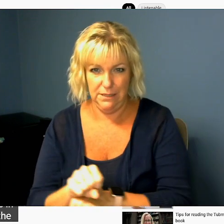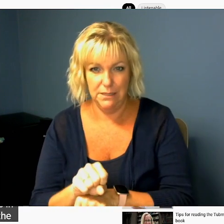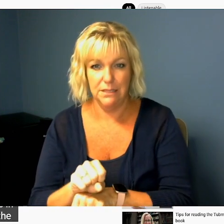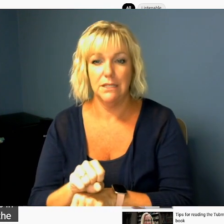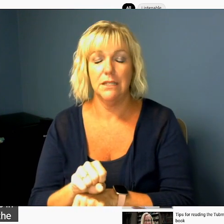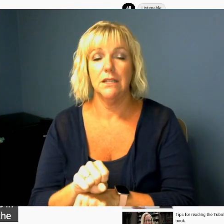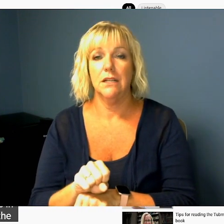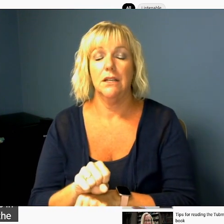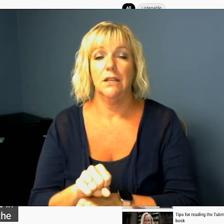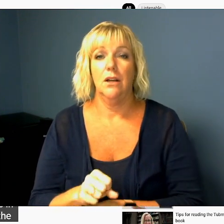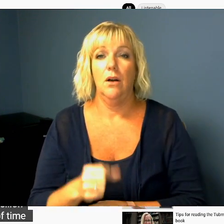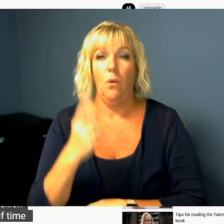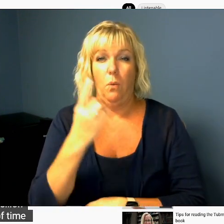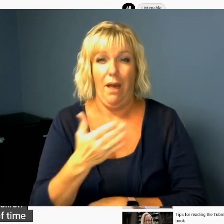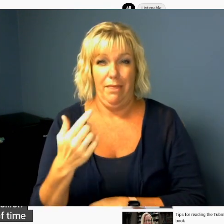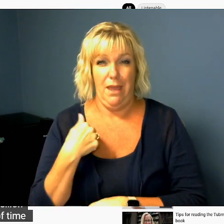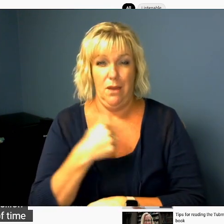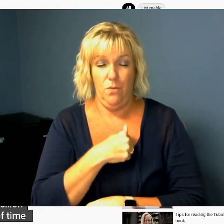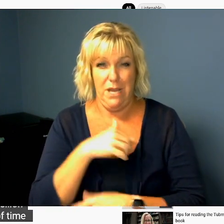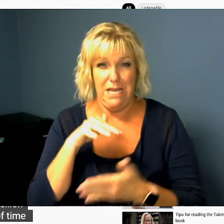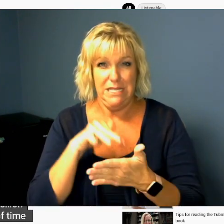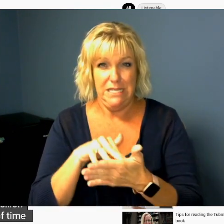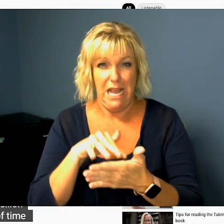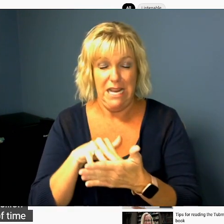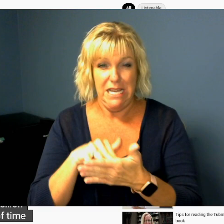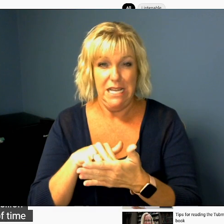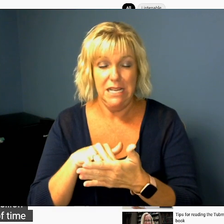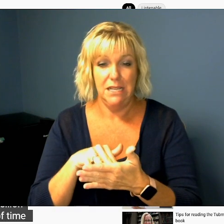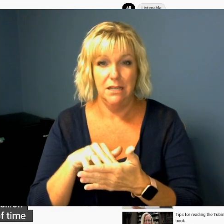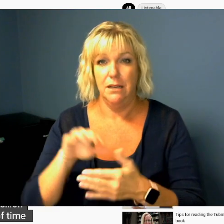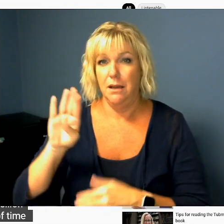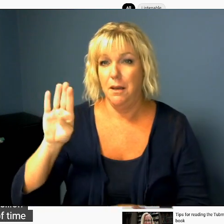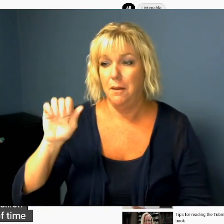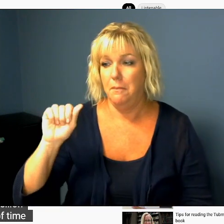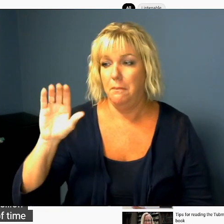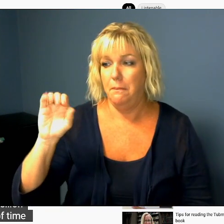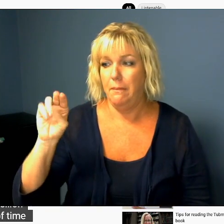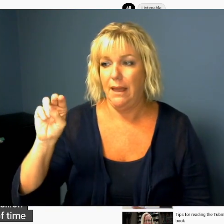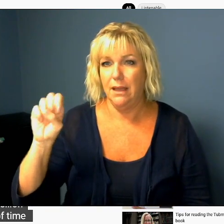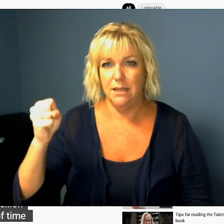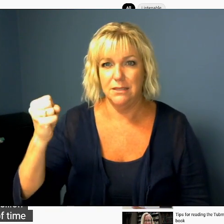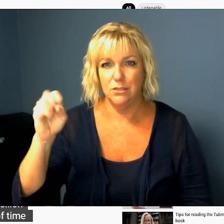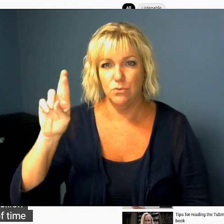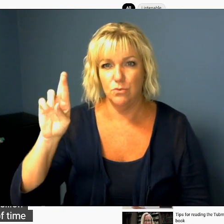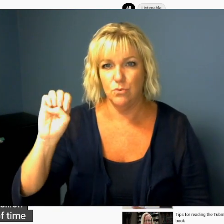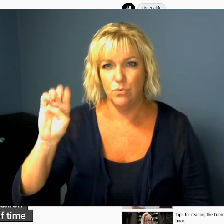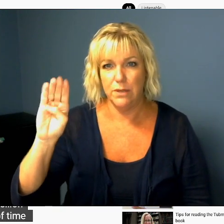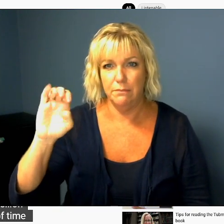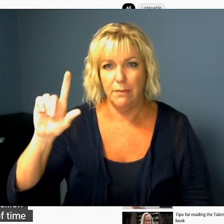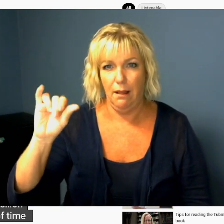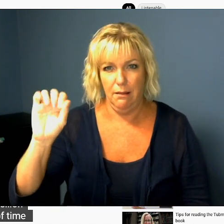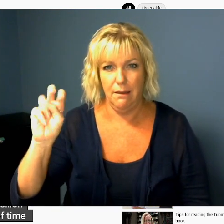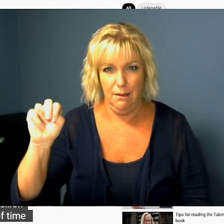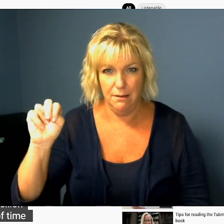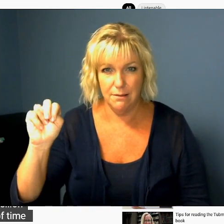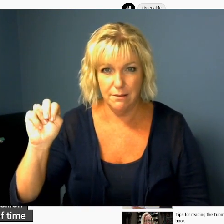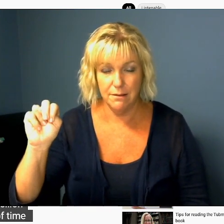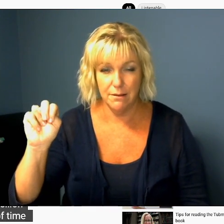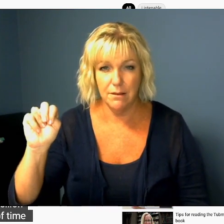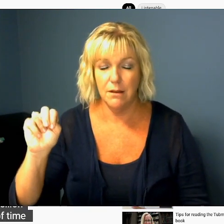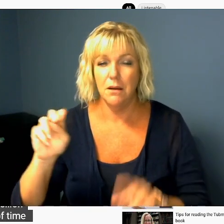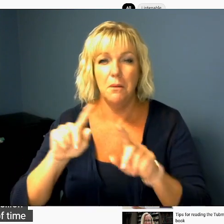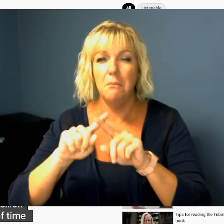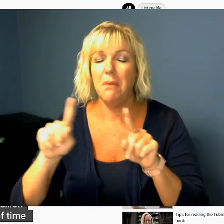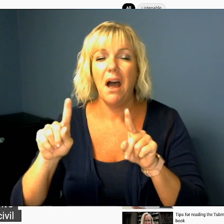slavery that we looked at in the Servants to Slaves lecture was Bacon's Rebellion. And so, but we didn't